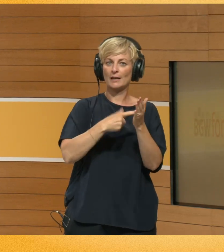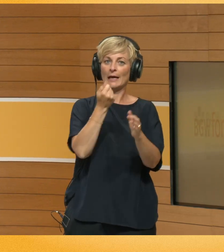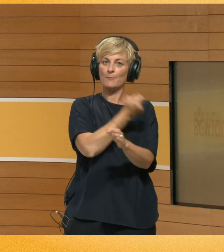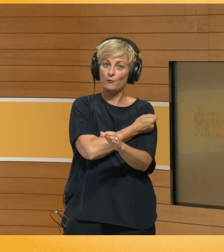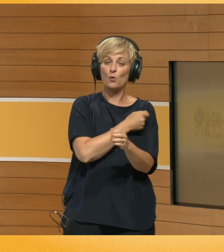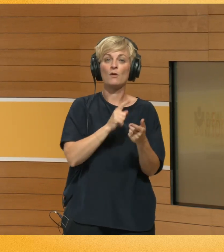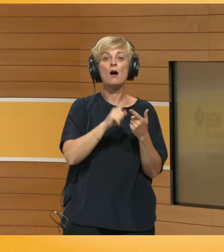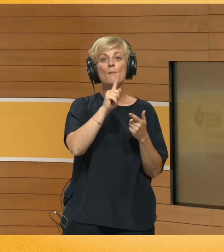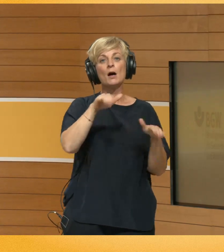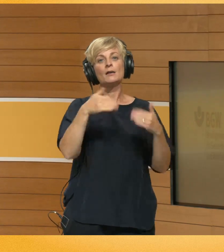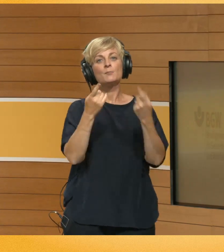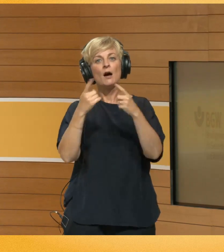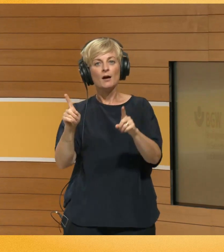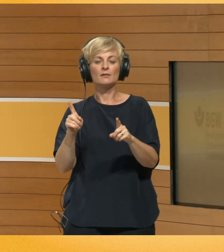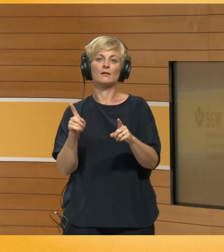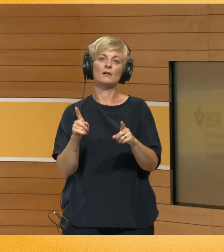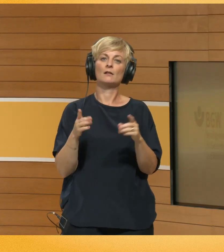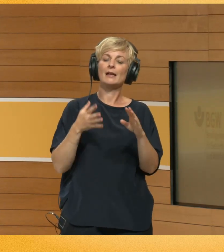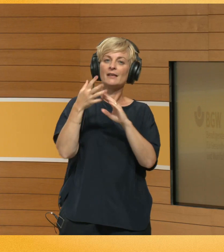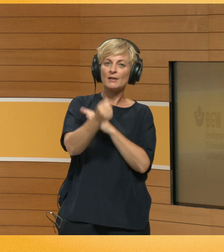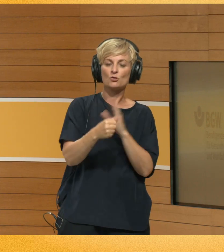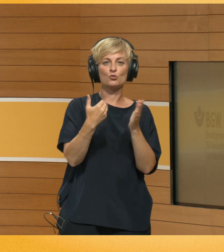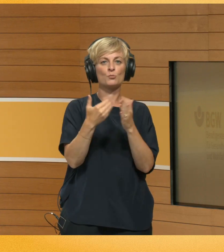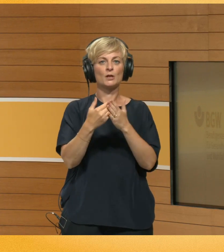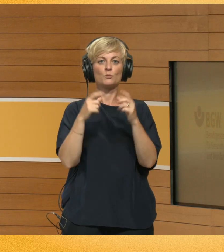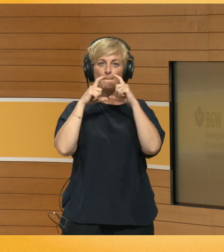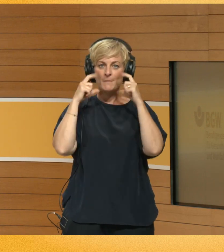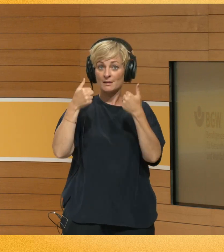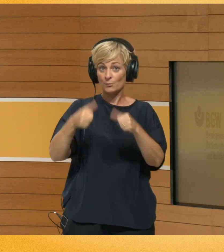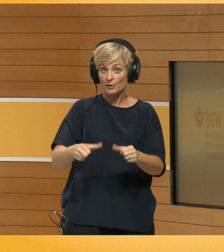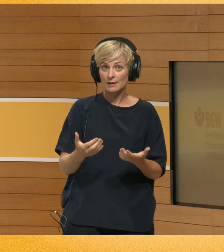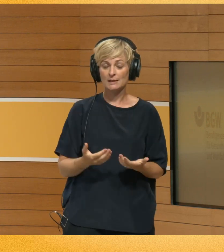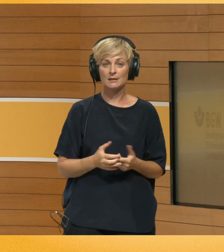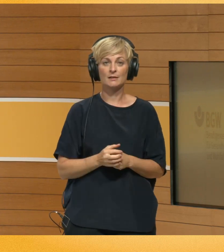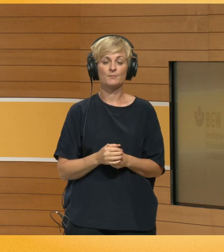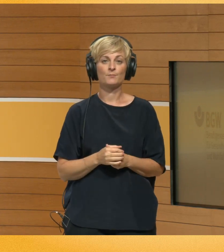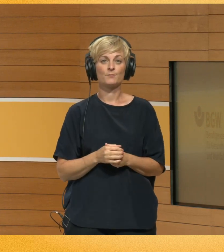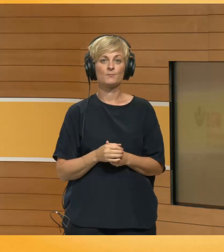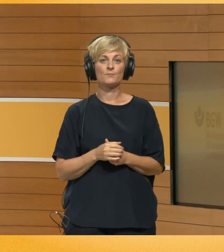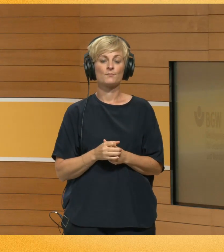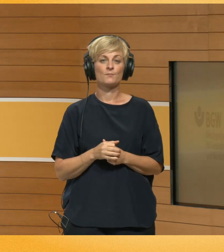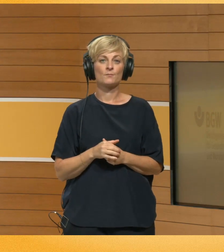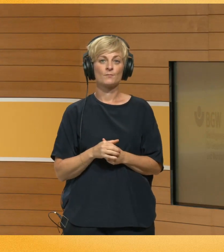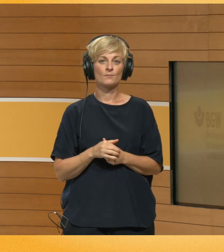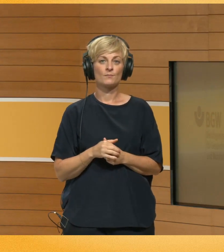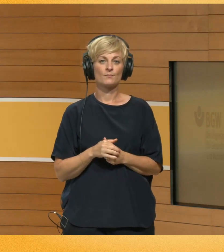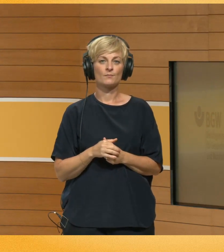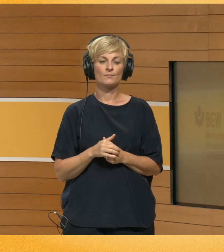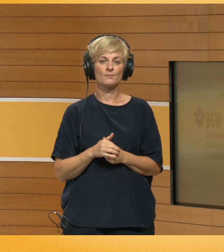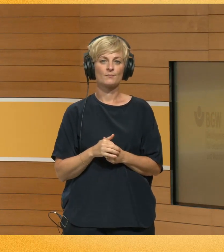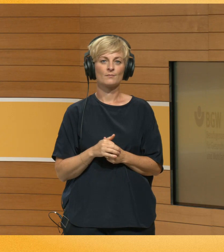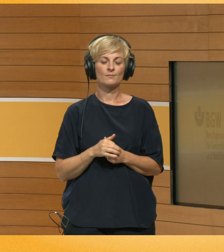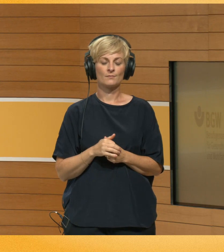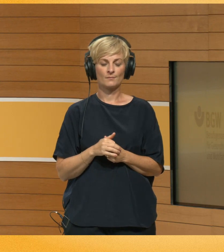wearing of masks, the adaptation of closure measures for schools and